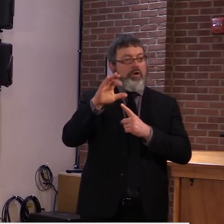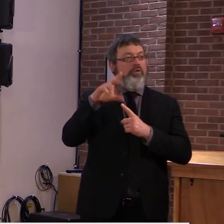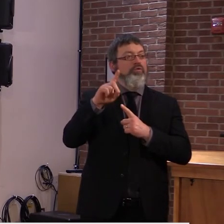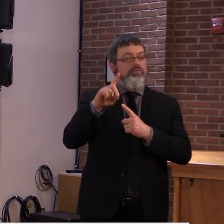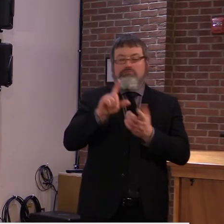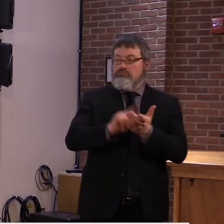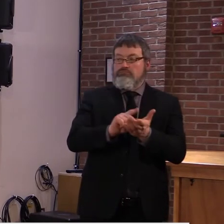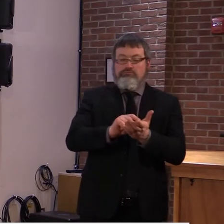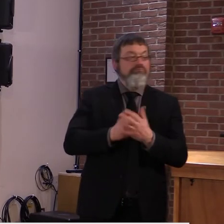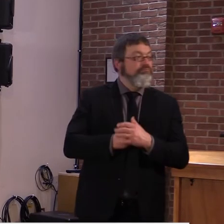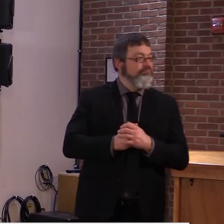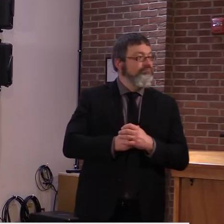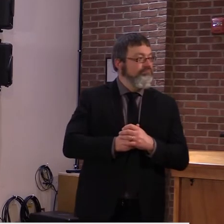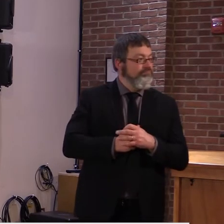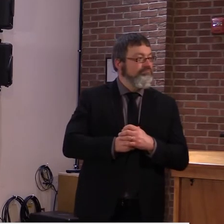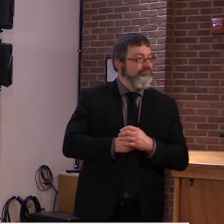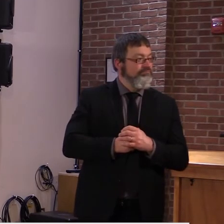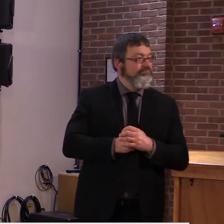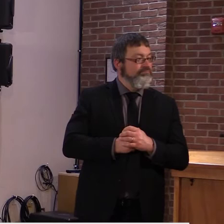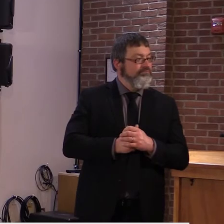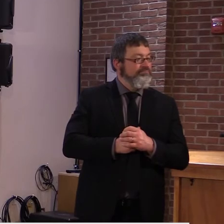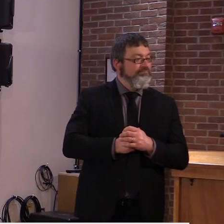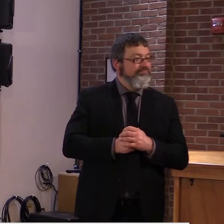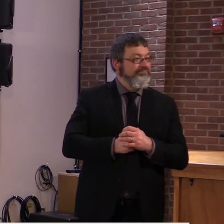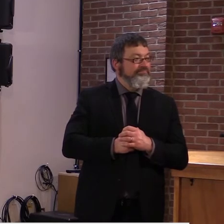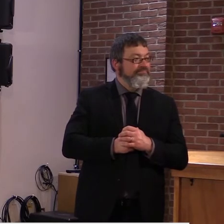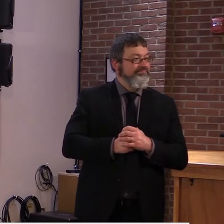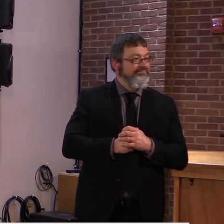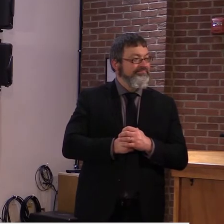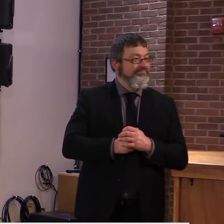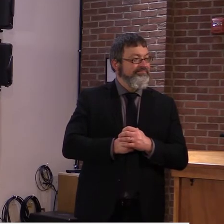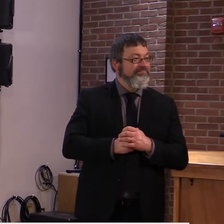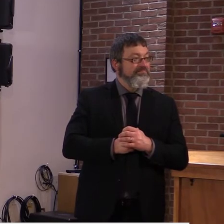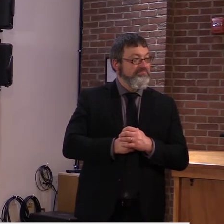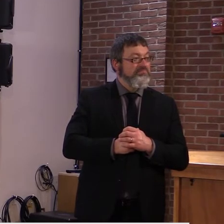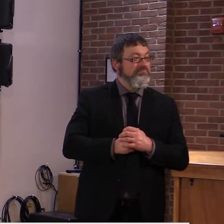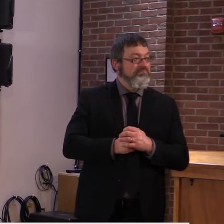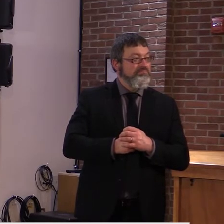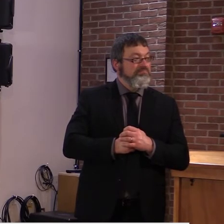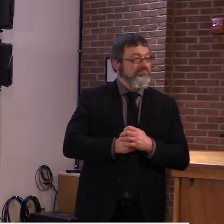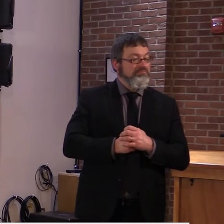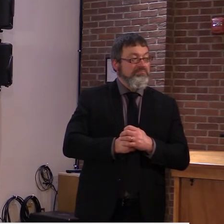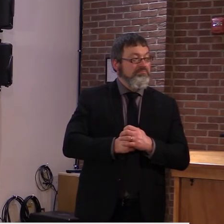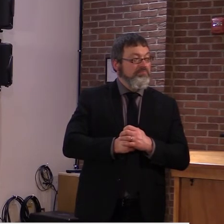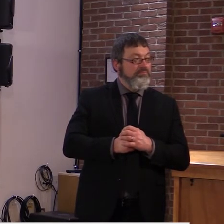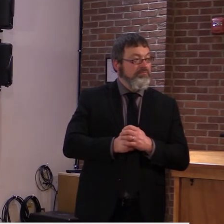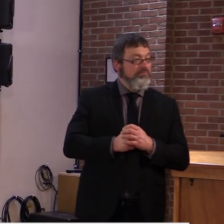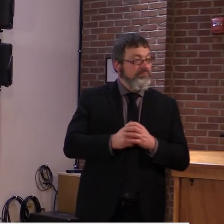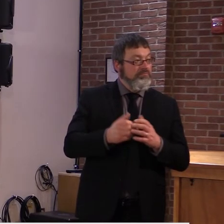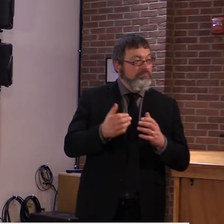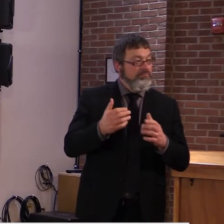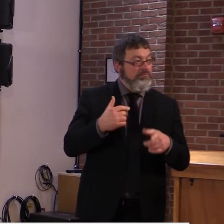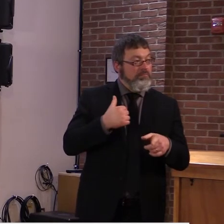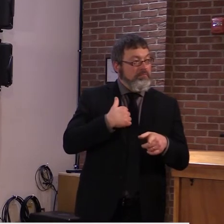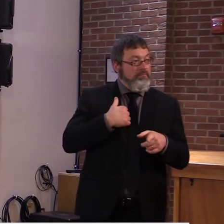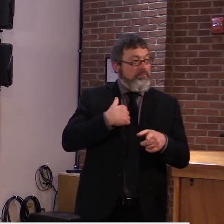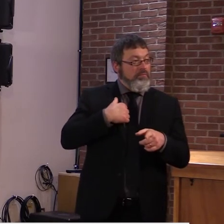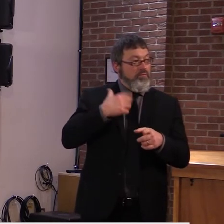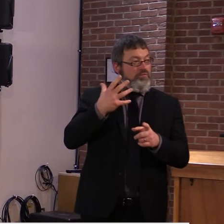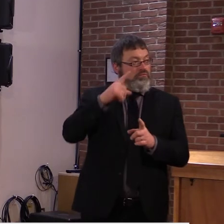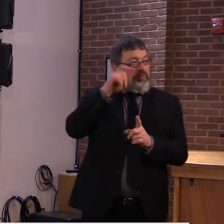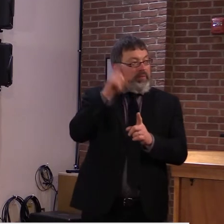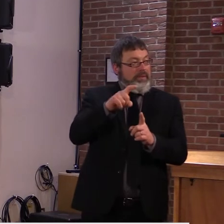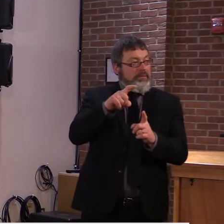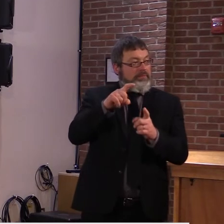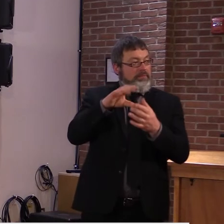Yes, thank you. Good morning, everyone. Wondering if there's any additional information on the outbreak at the Craftsbury Community Care